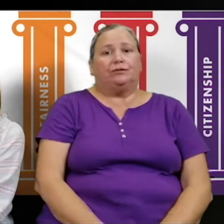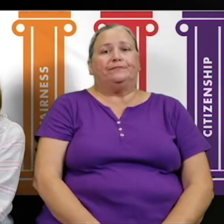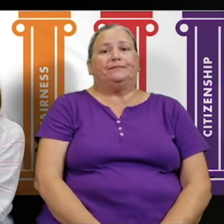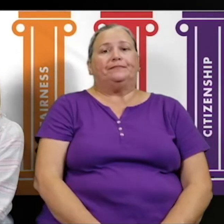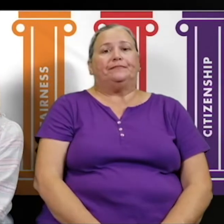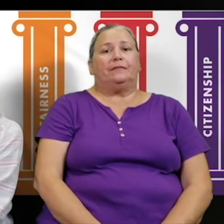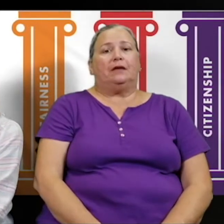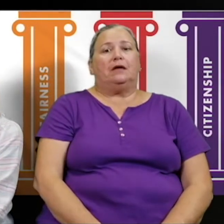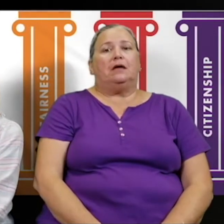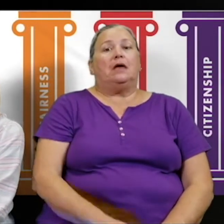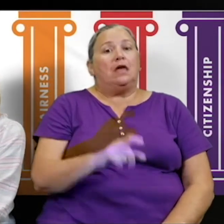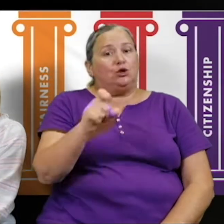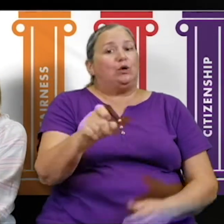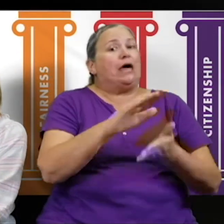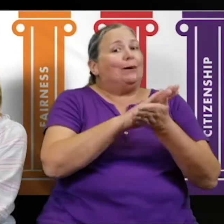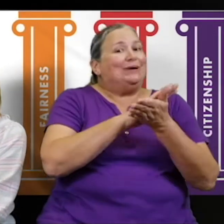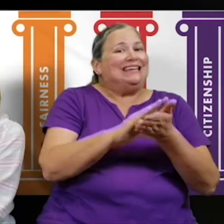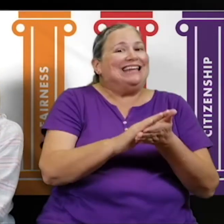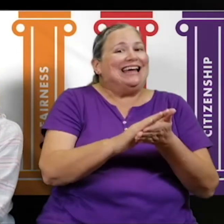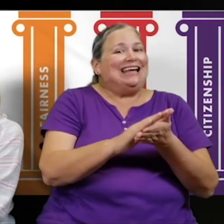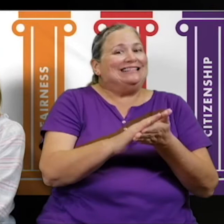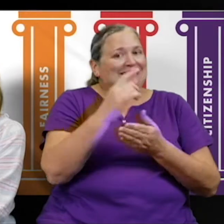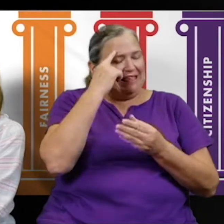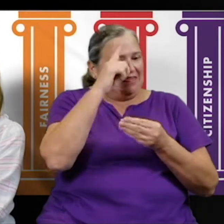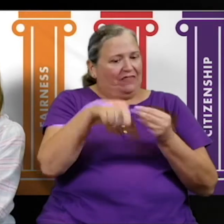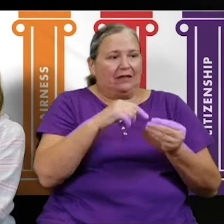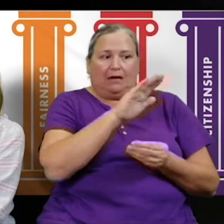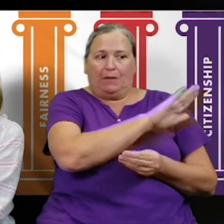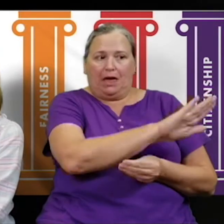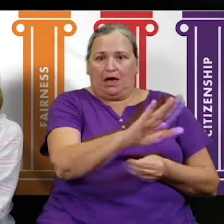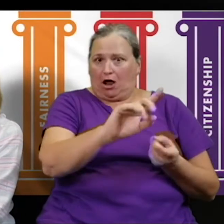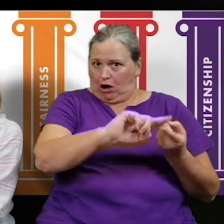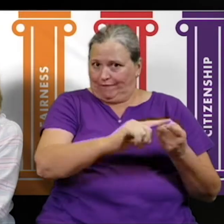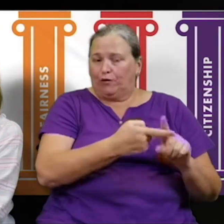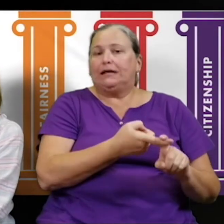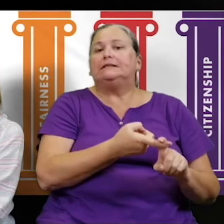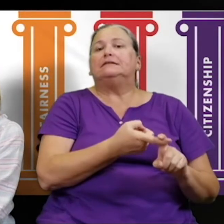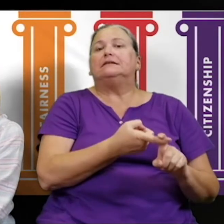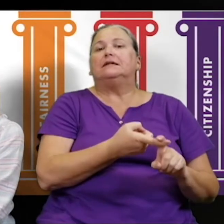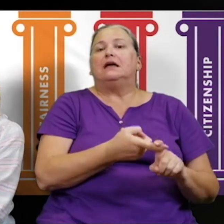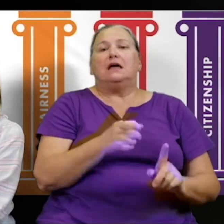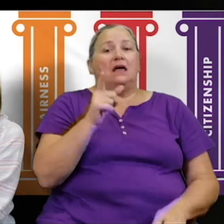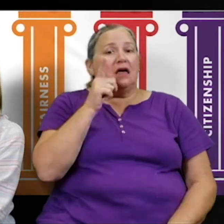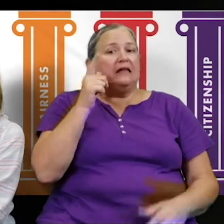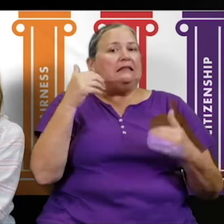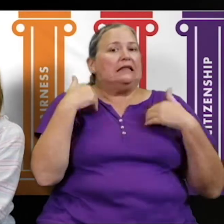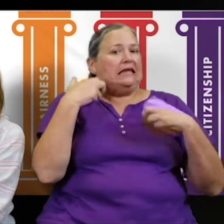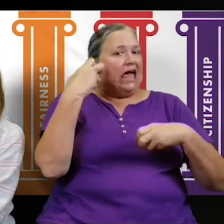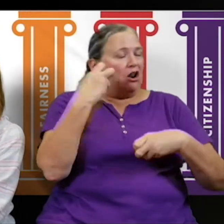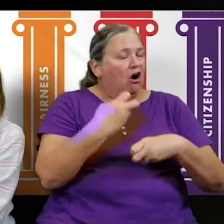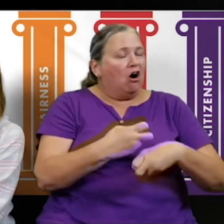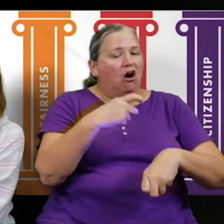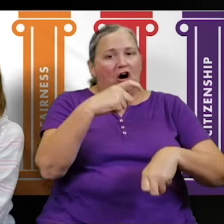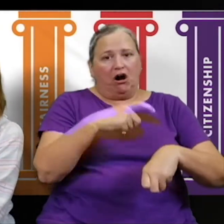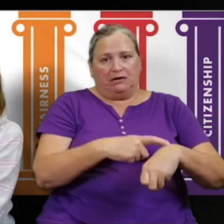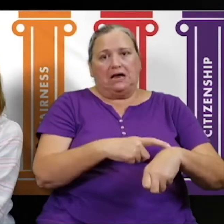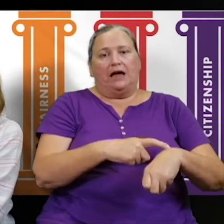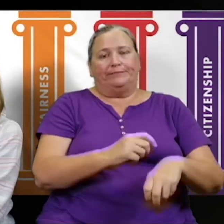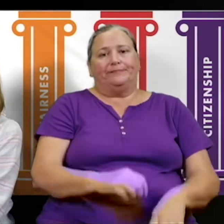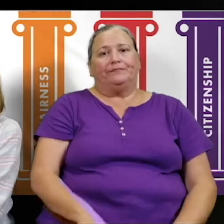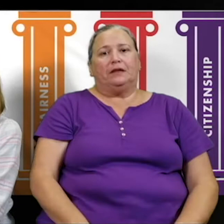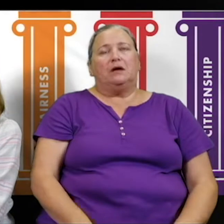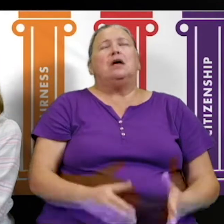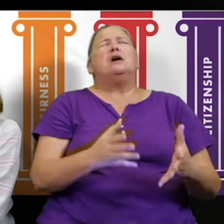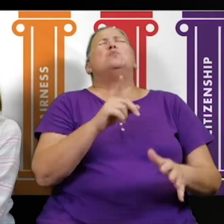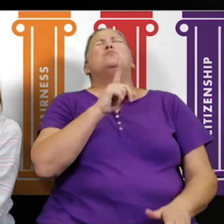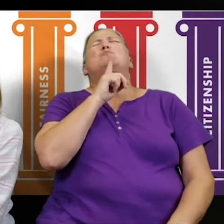"Let's be considerate of our classmates." Lily had a hard time being considerate. Lily